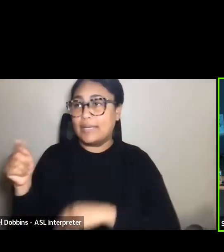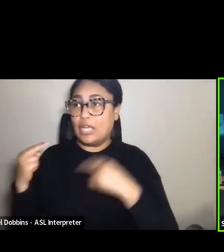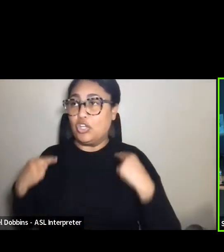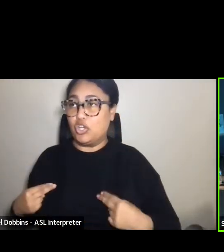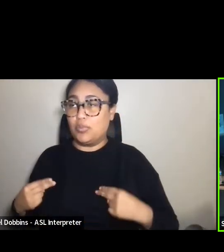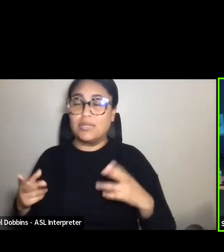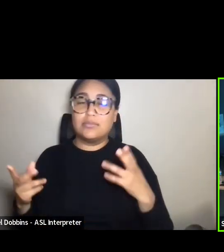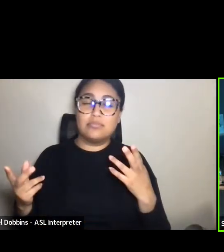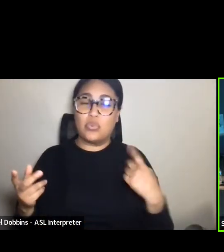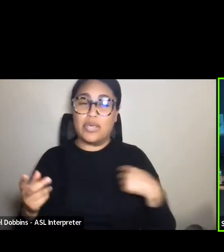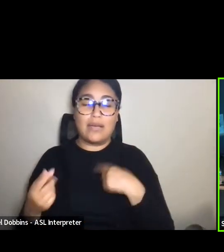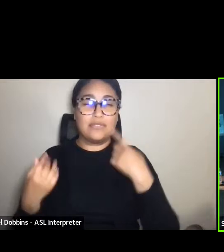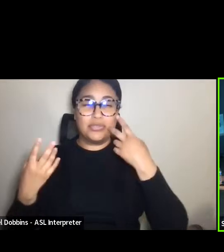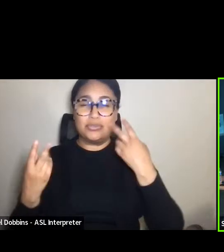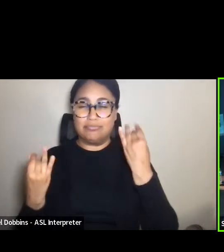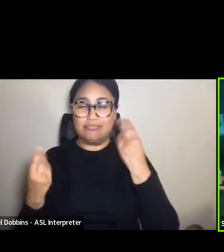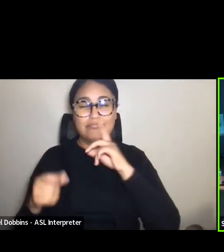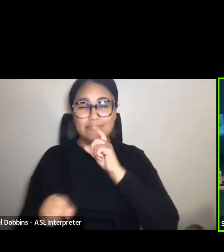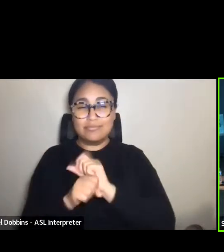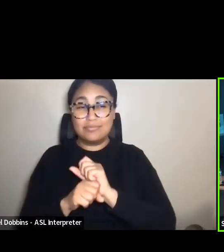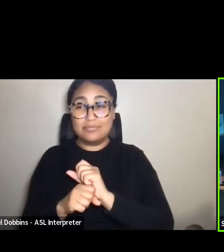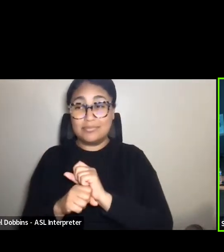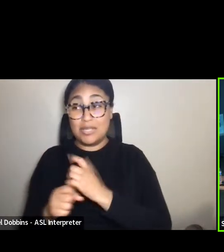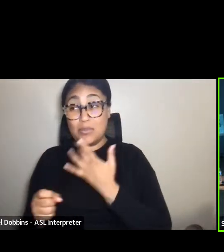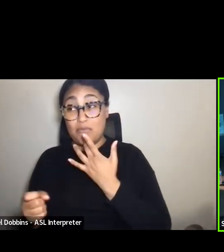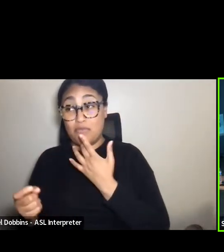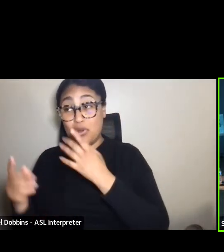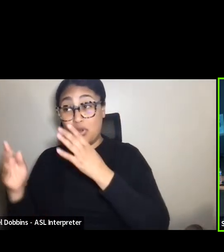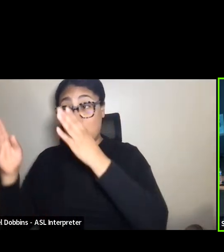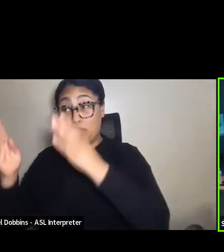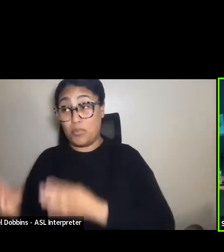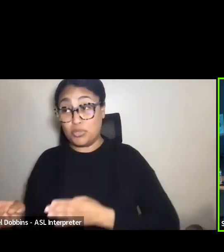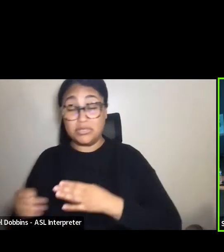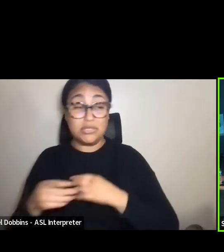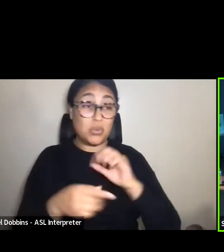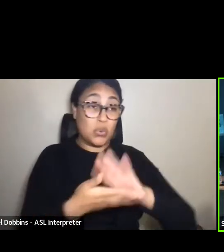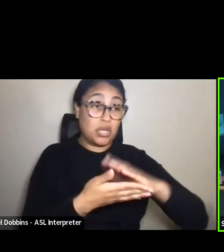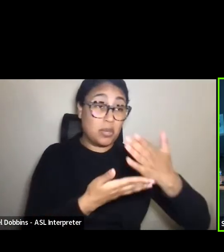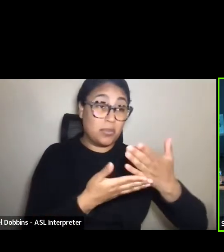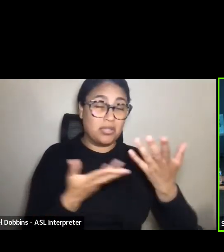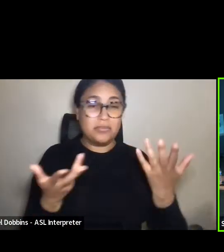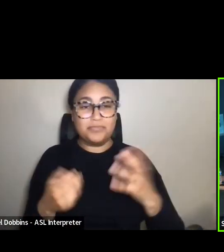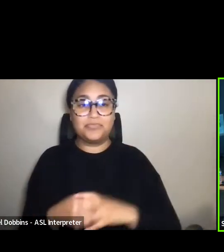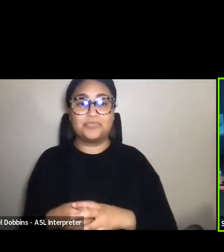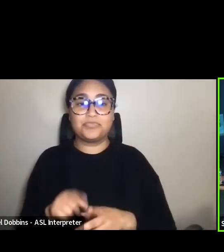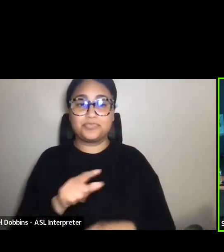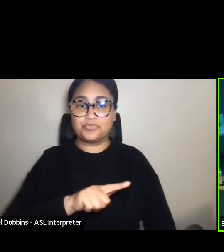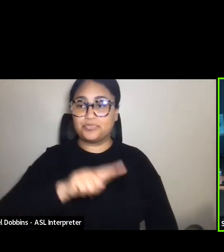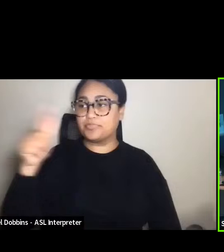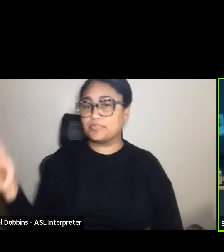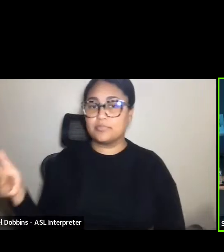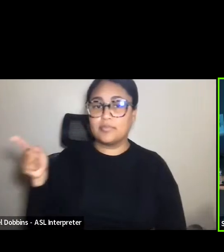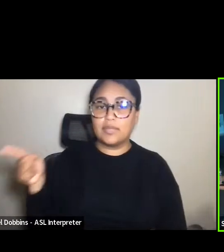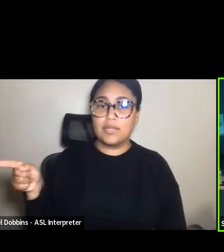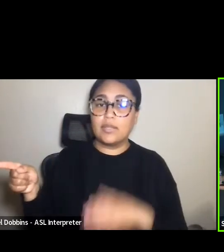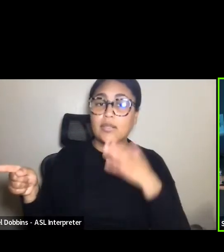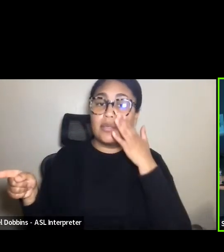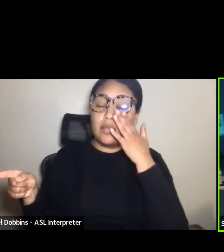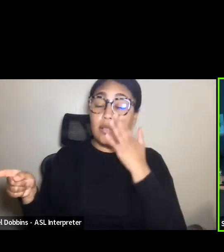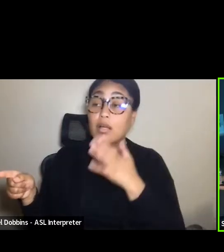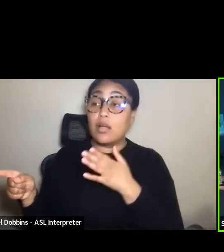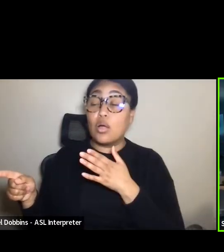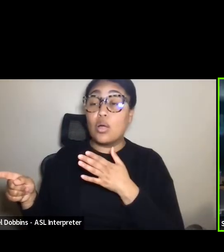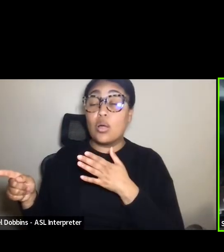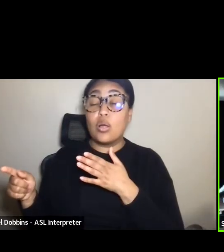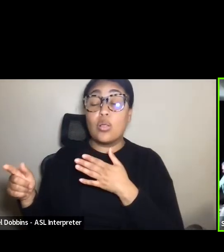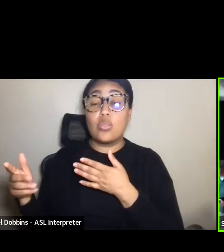ask. Right. You know, one thing we didn't, and what we sort of talked about, the primary focus a lot